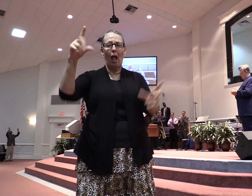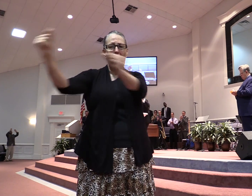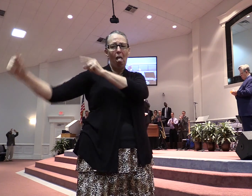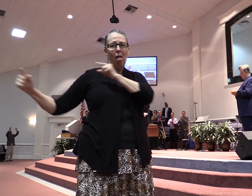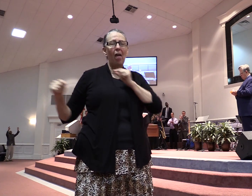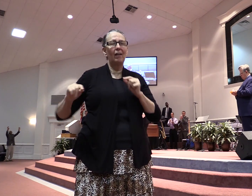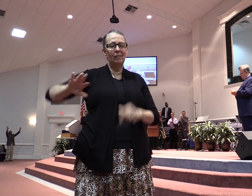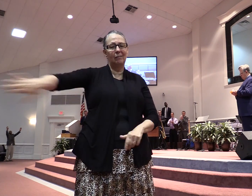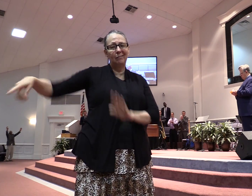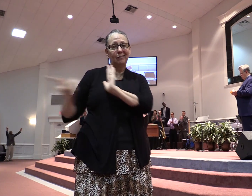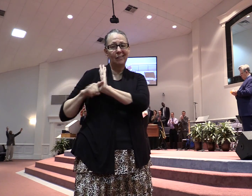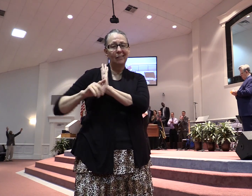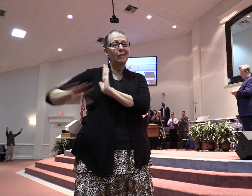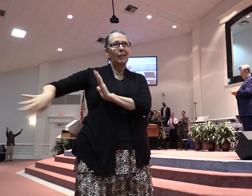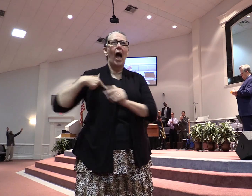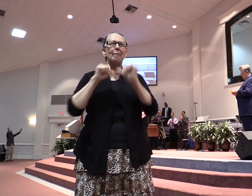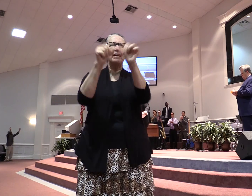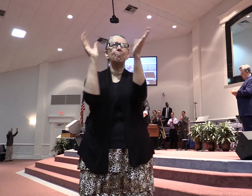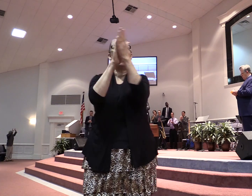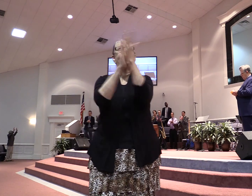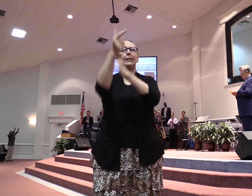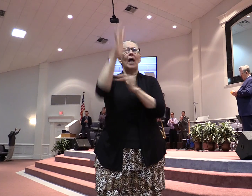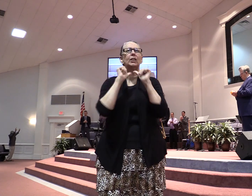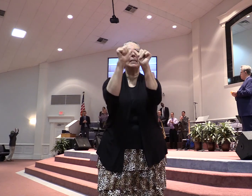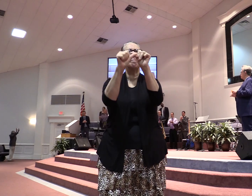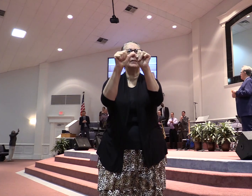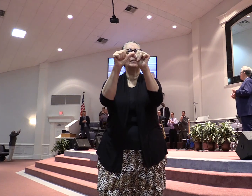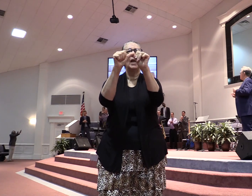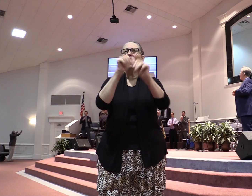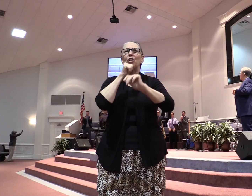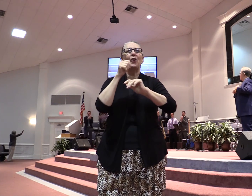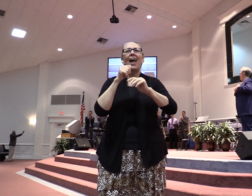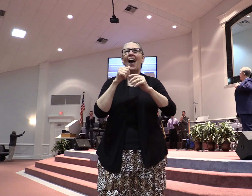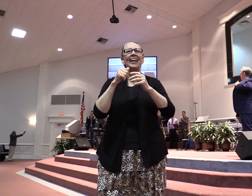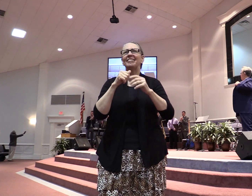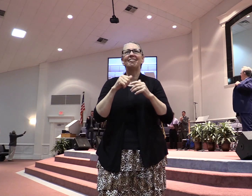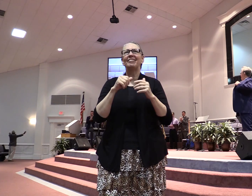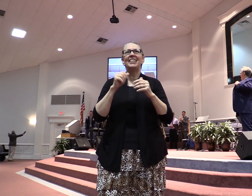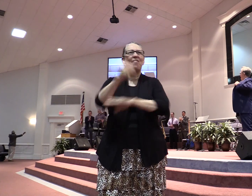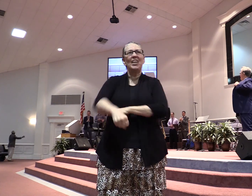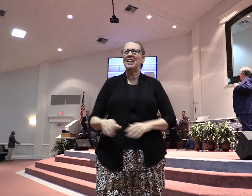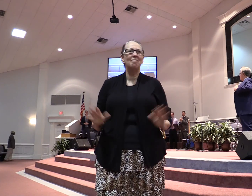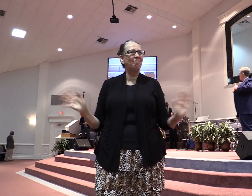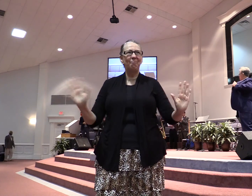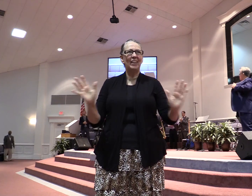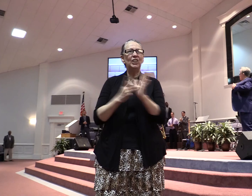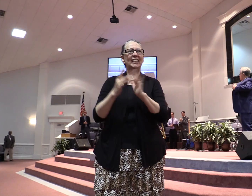just keep on praising God. It's not over. You're not out of options.